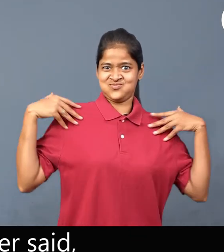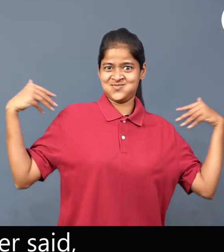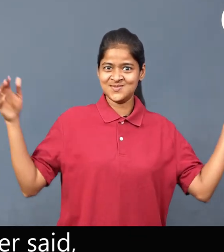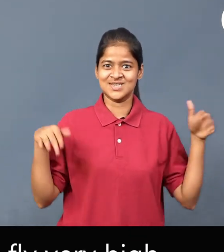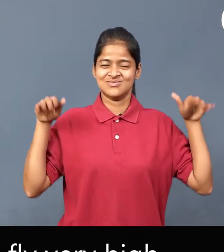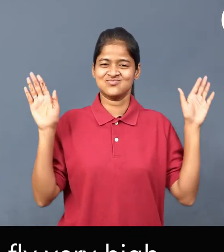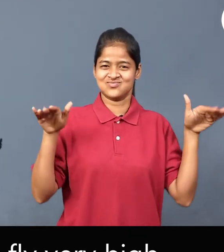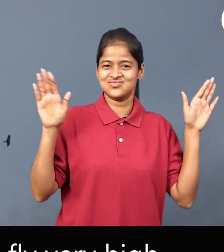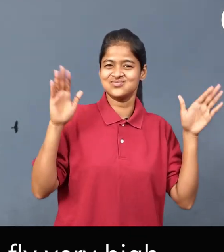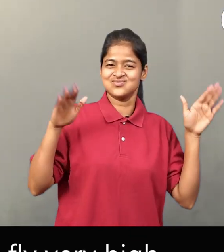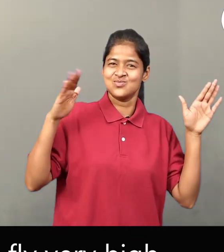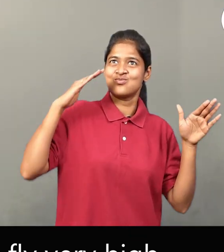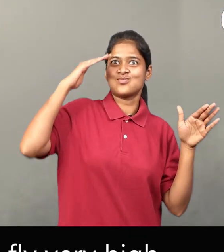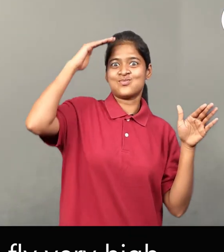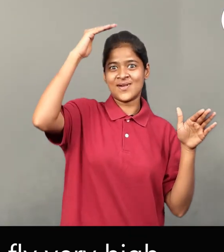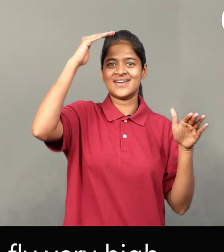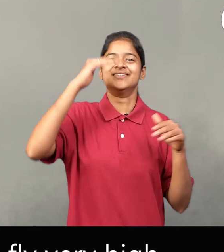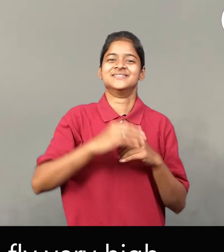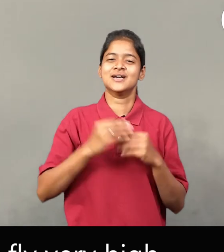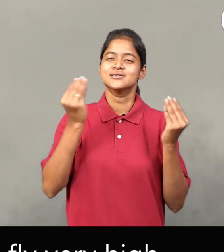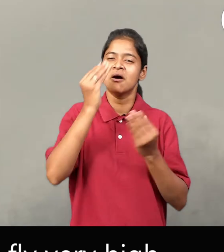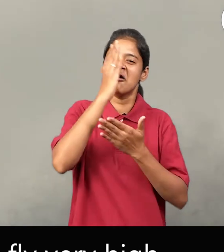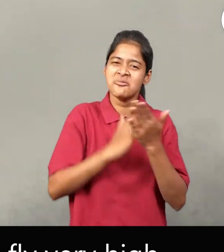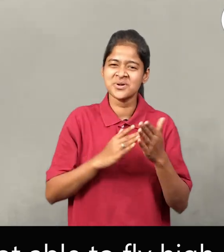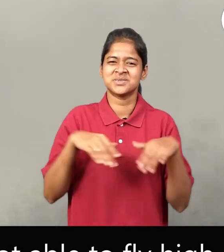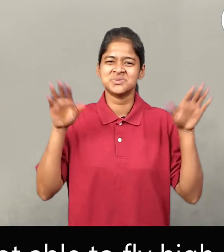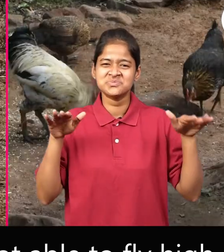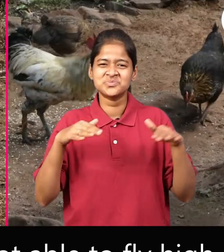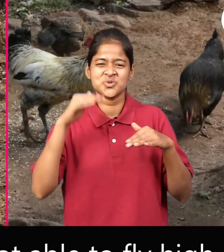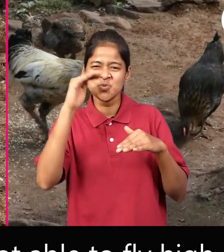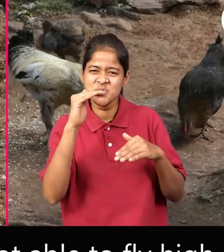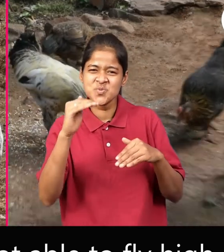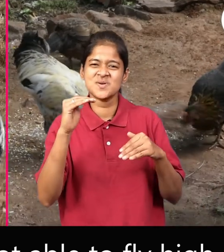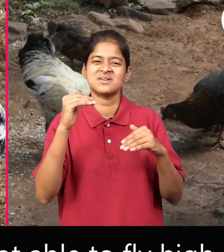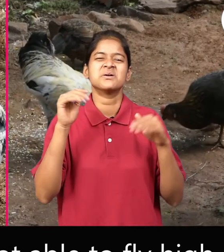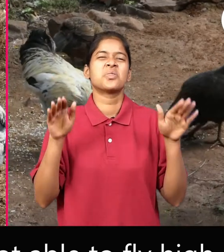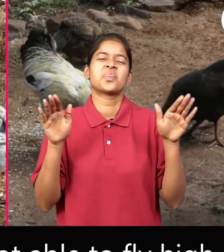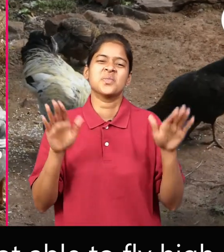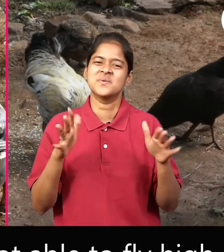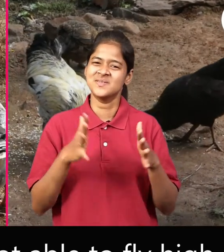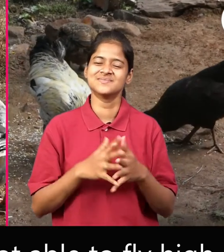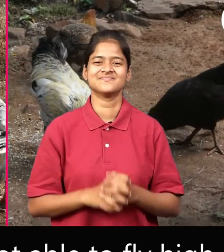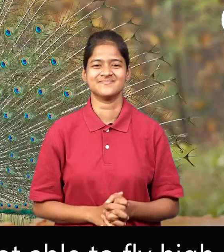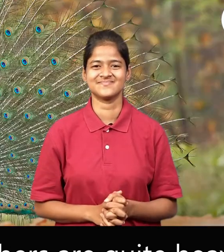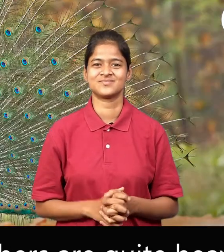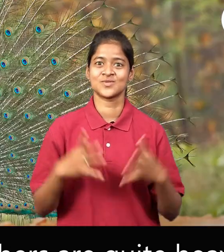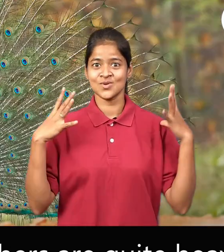an eagle can fly very high some birds are not able to fly high the peacocks